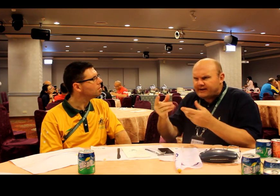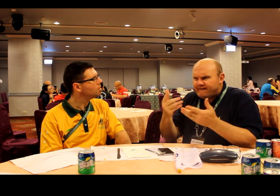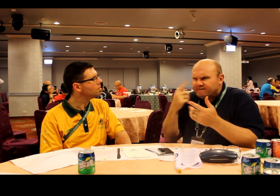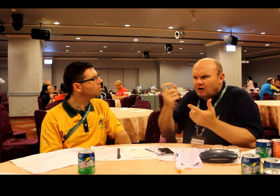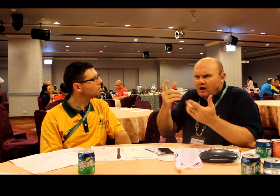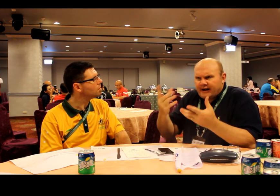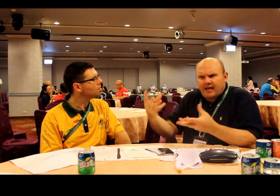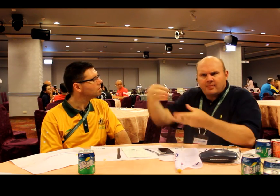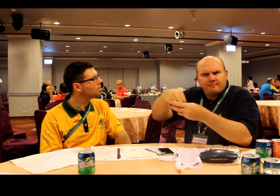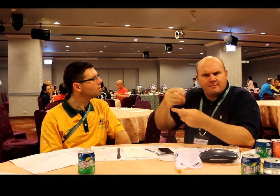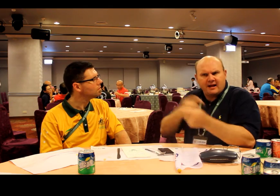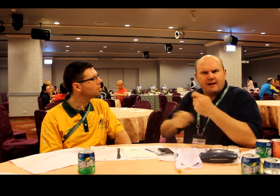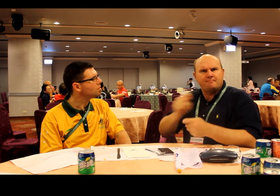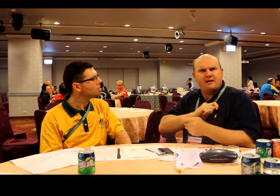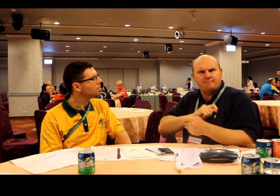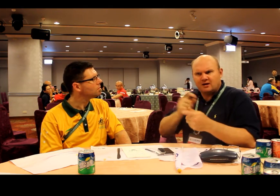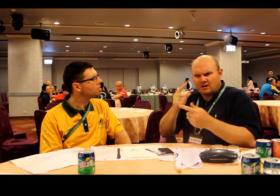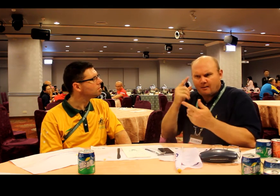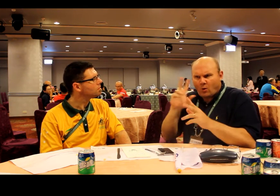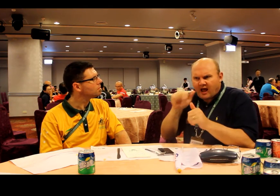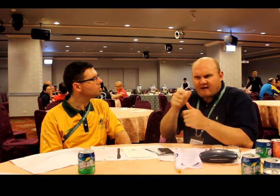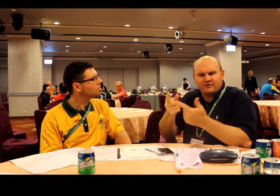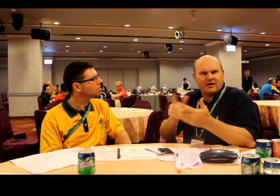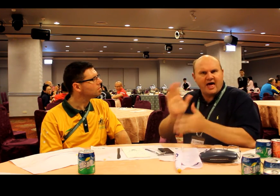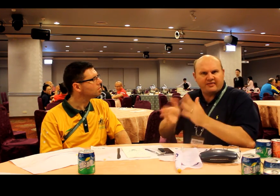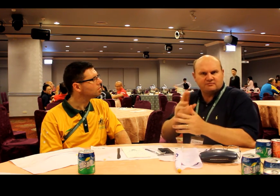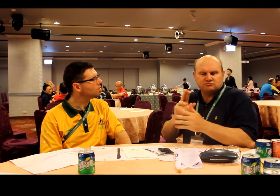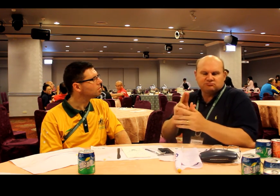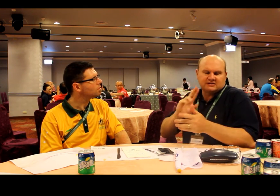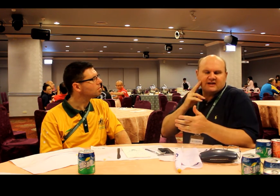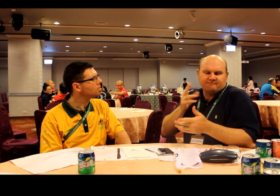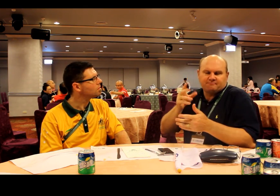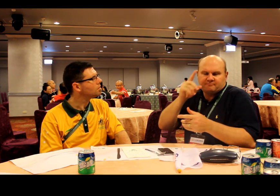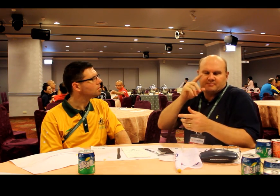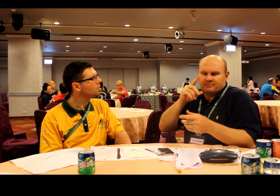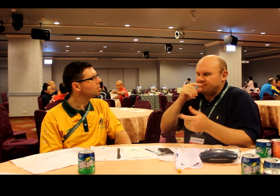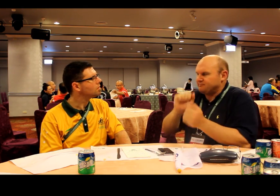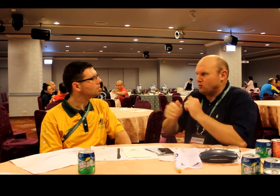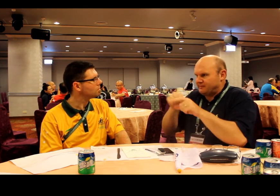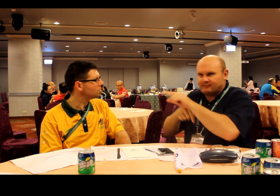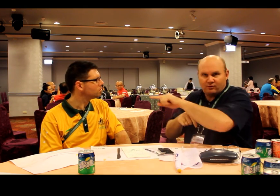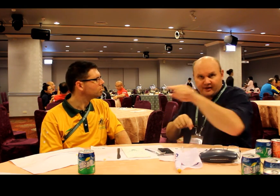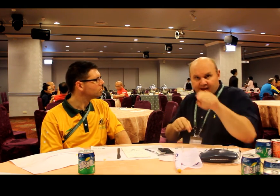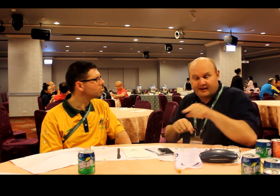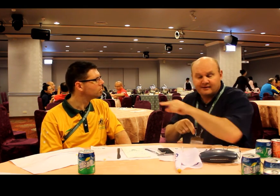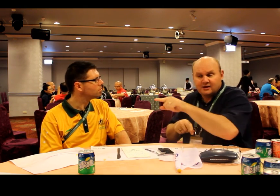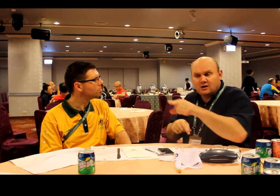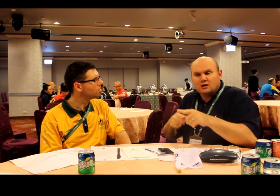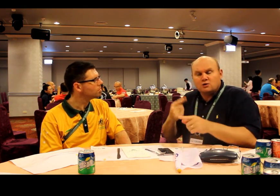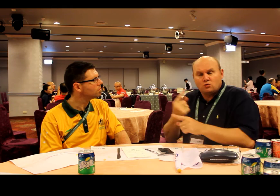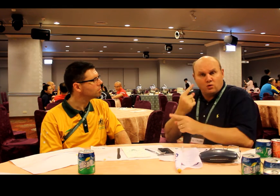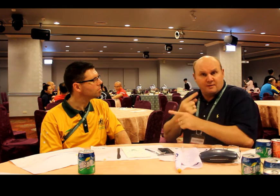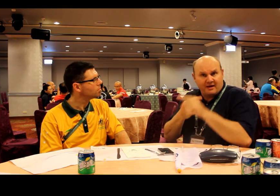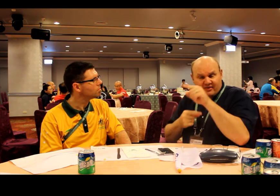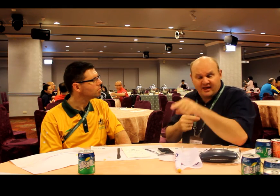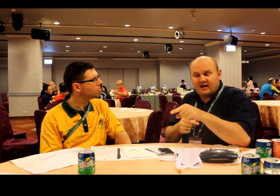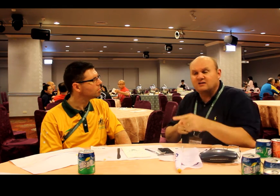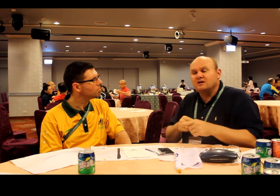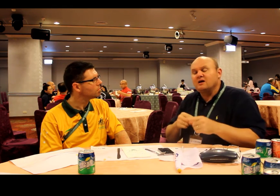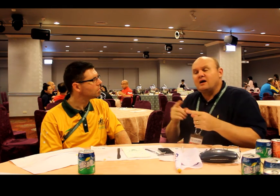as involved, so we're really wanting to get them to become members in the Pacific region. and identify those sporting people